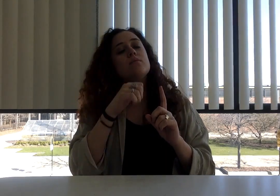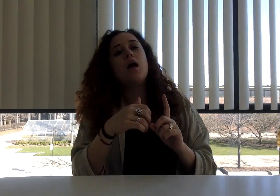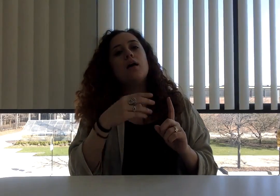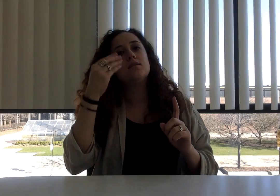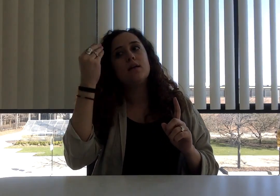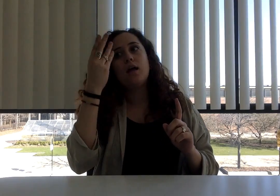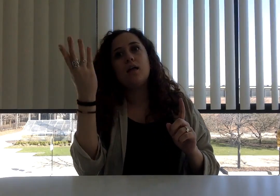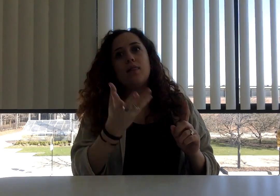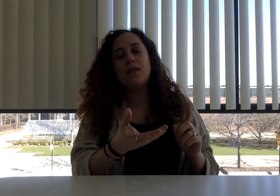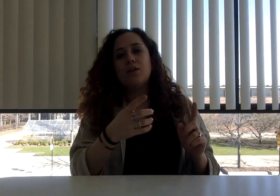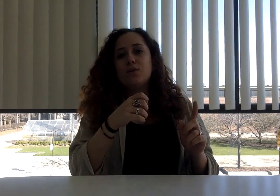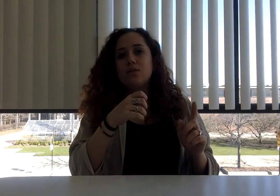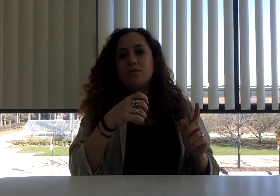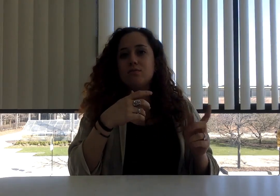are. Otherwise, you wouldn't be here.